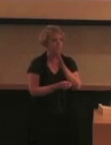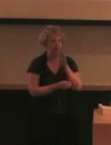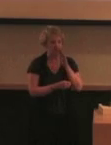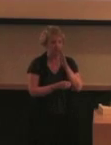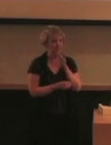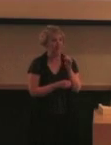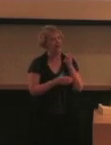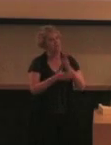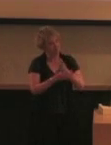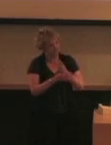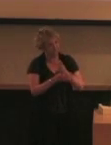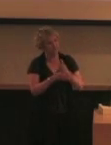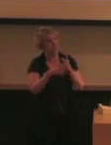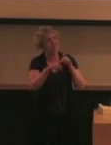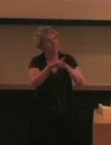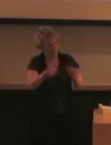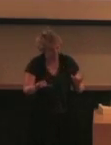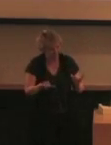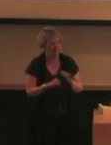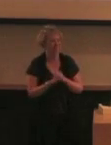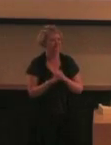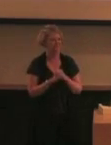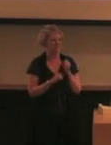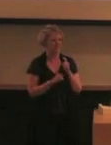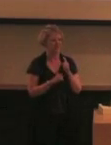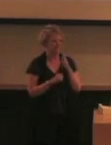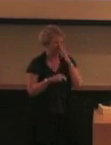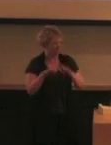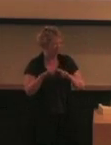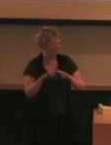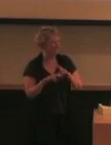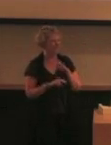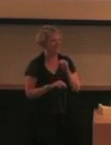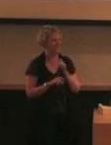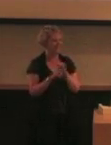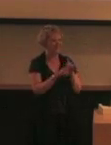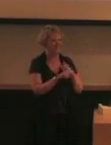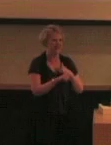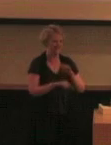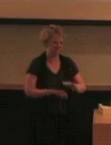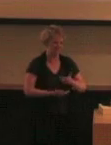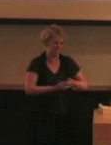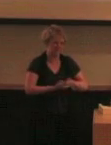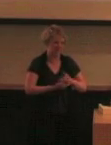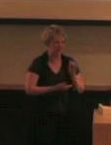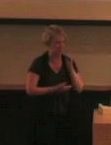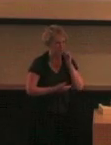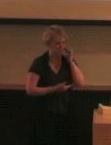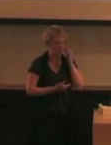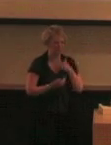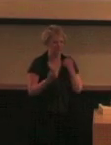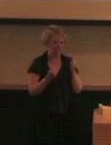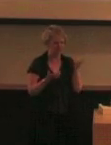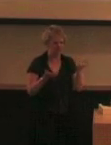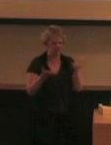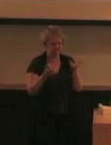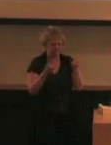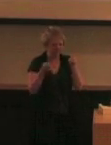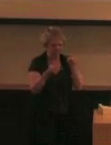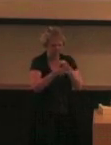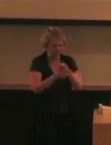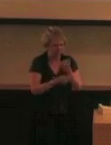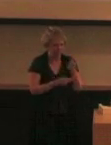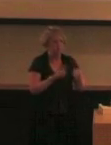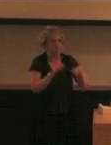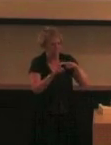and a master's degree nursing program. So it's a little fun. And I also have a little one at home, so juggling everything has been fun, plus